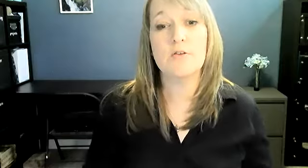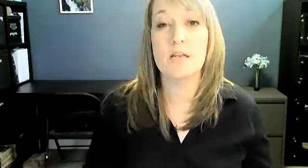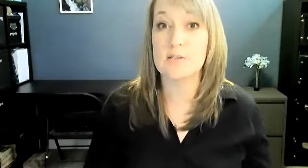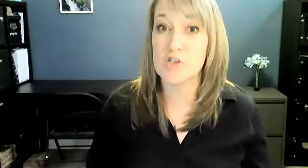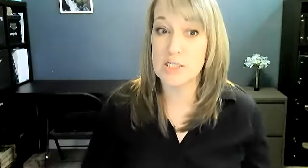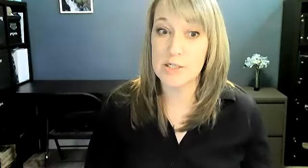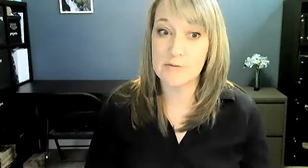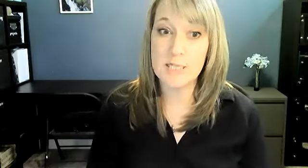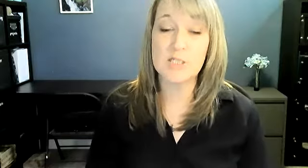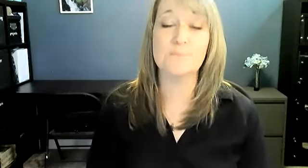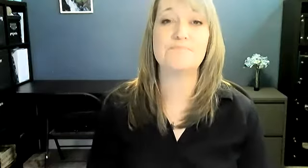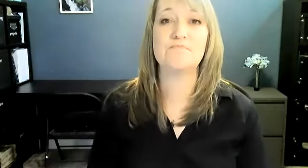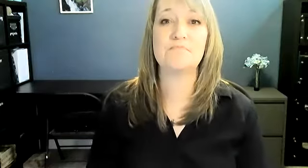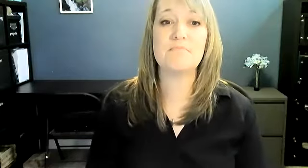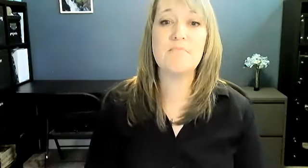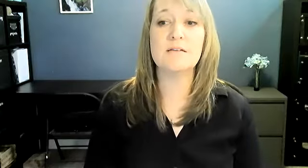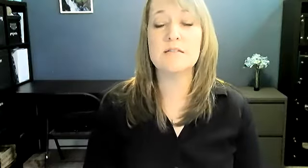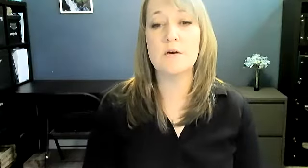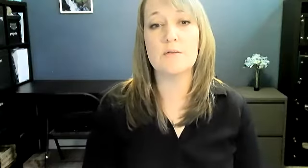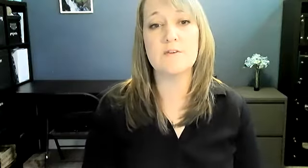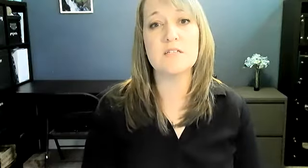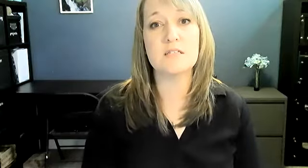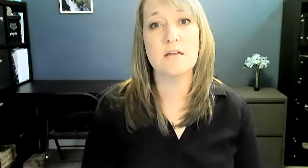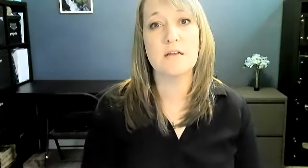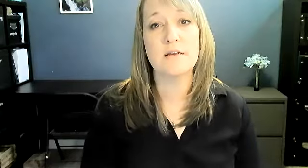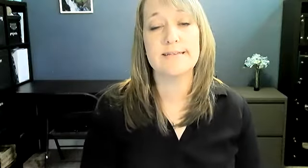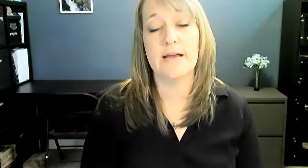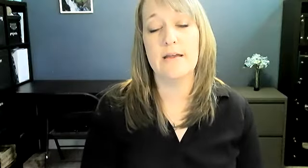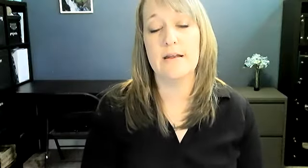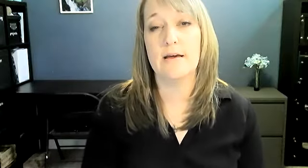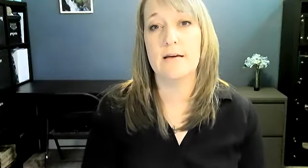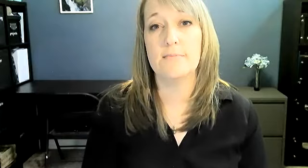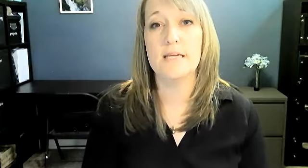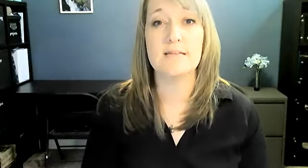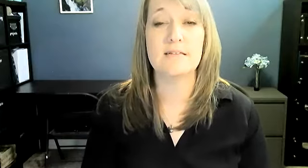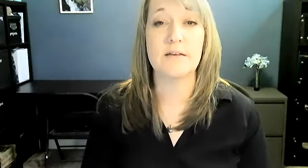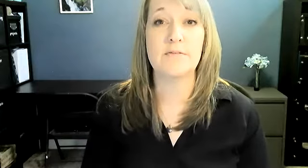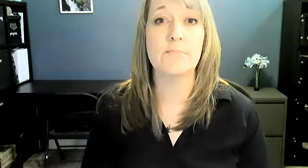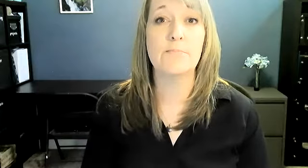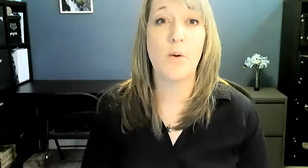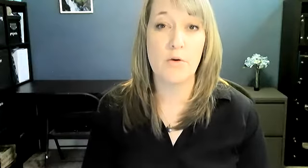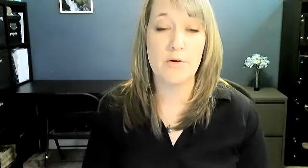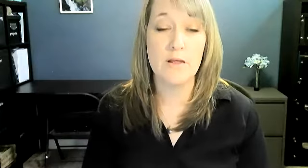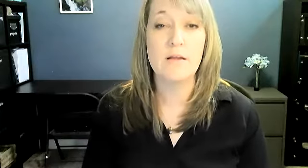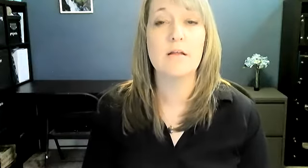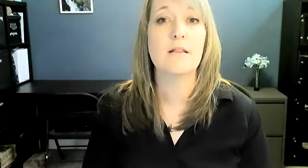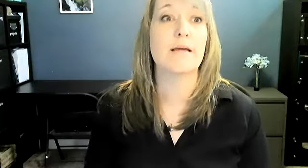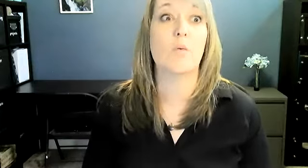can exchange information. So the first sign is the sign for born, like where